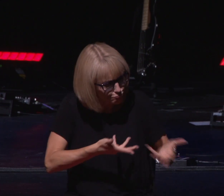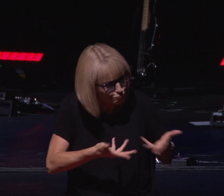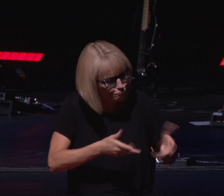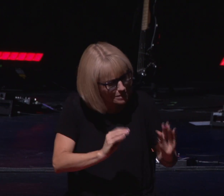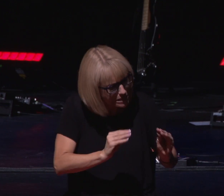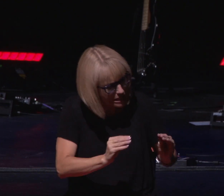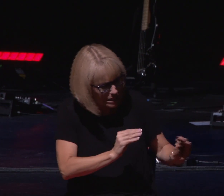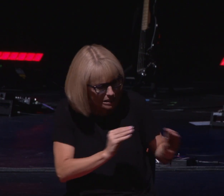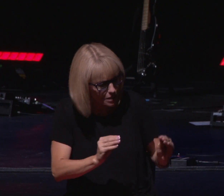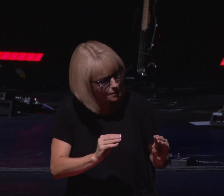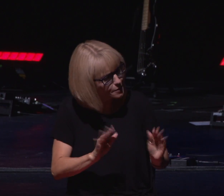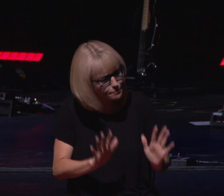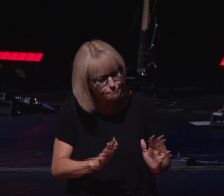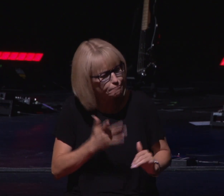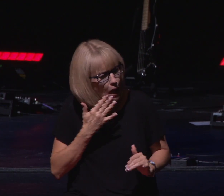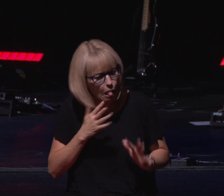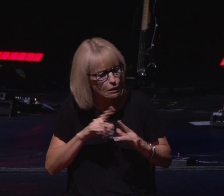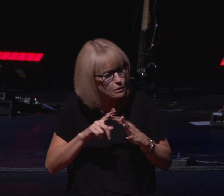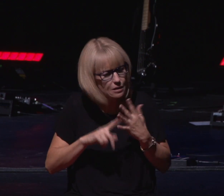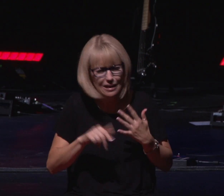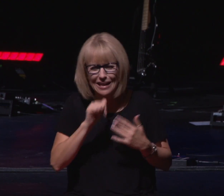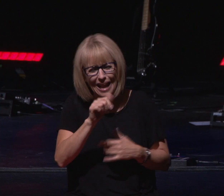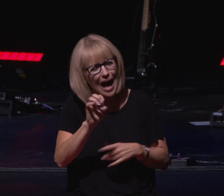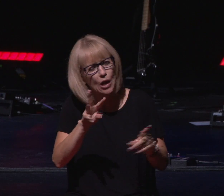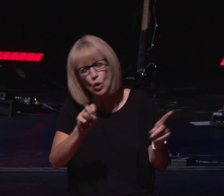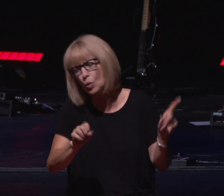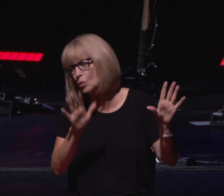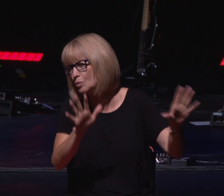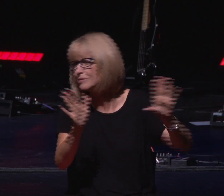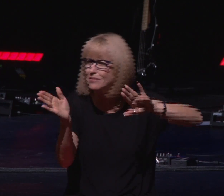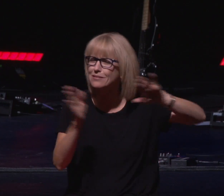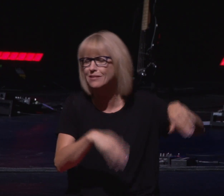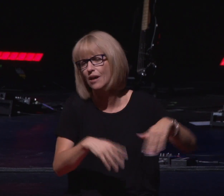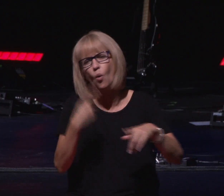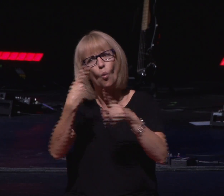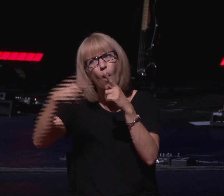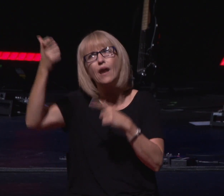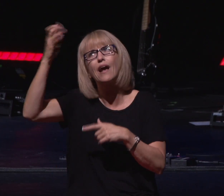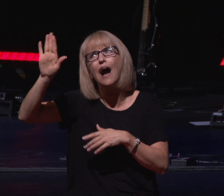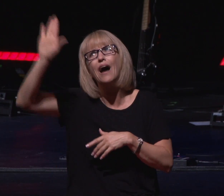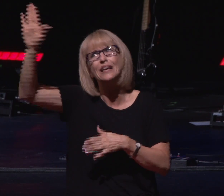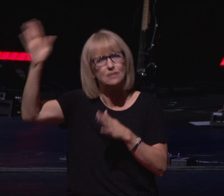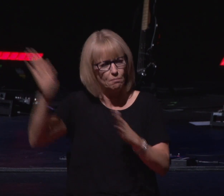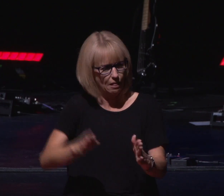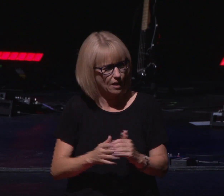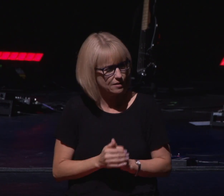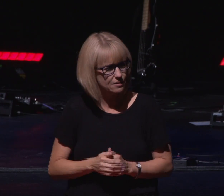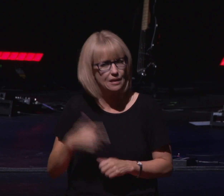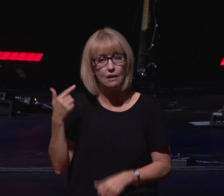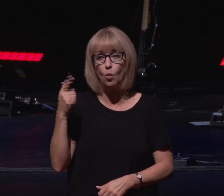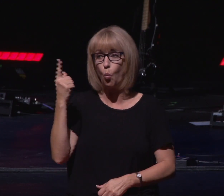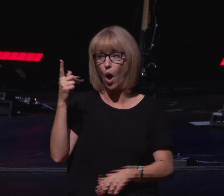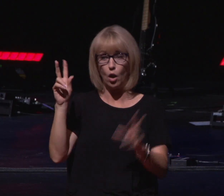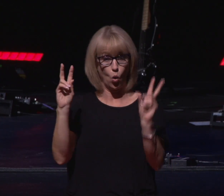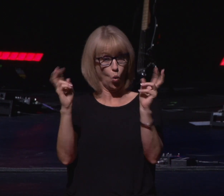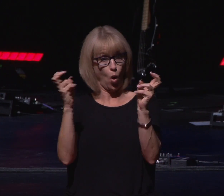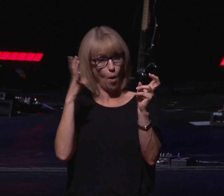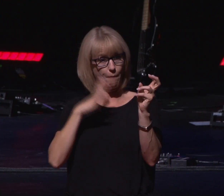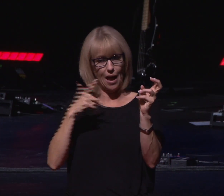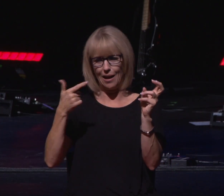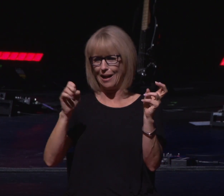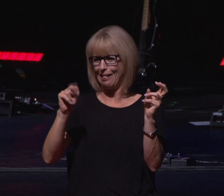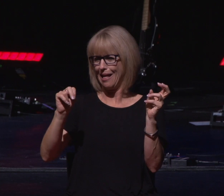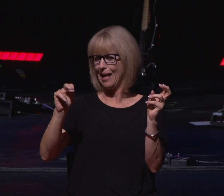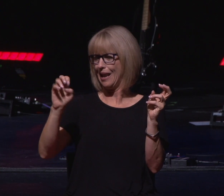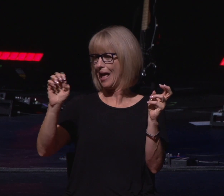family. Not just off of what you hear in the news, but what God has to say. Appreciate this quote by Glenn Elliott. It says, we are to move